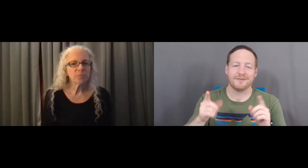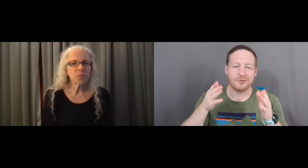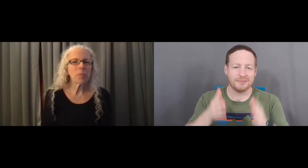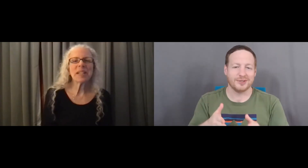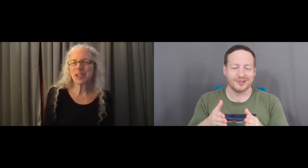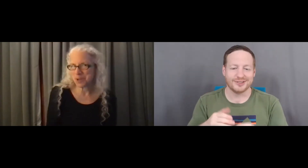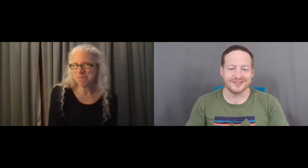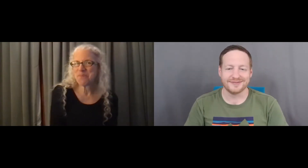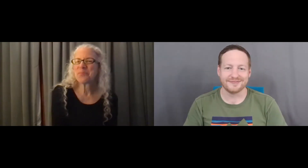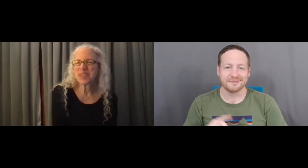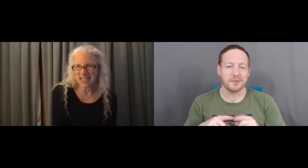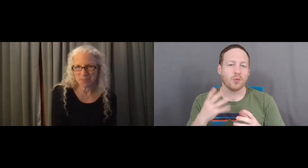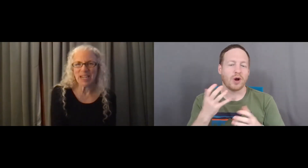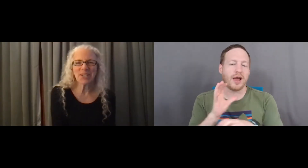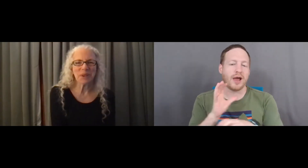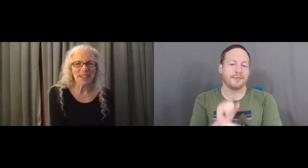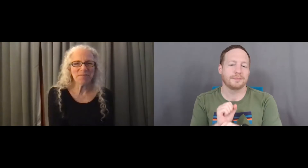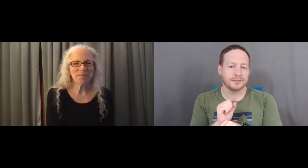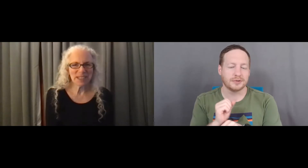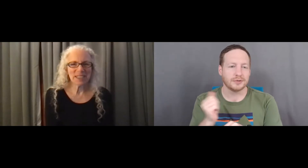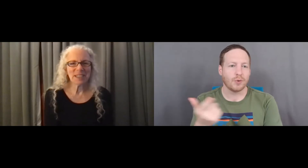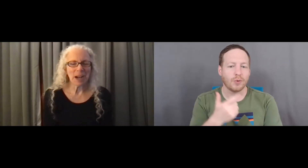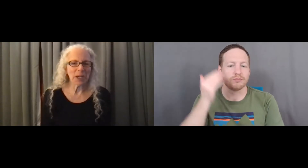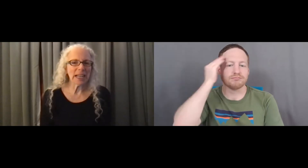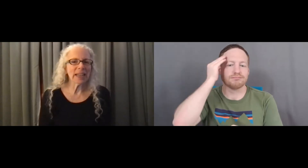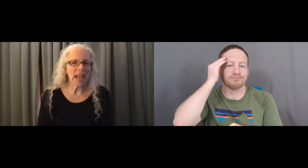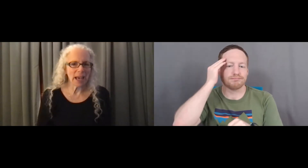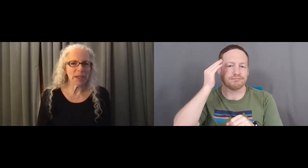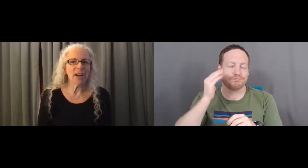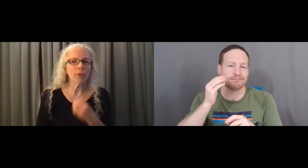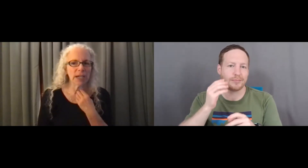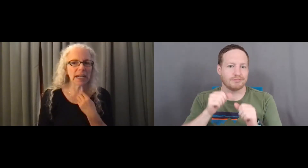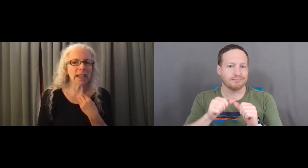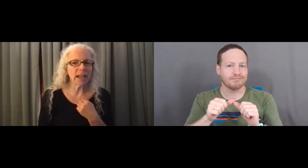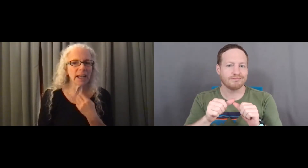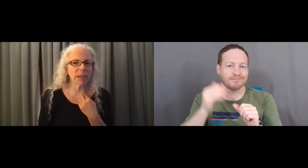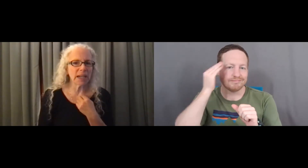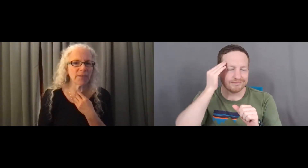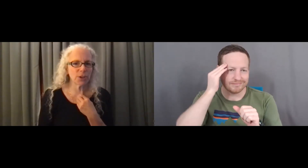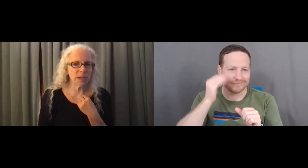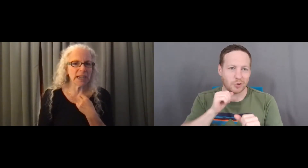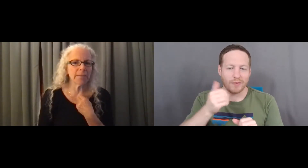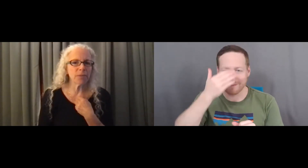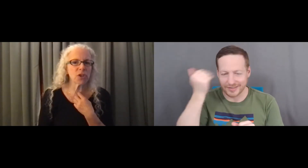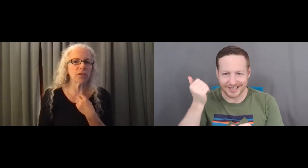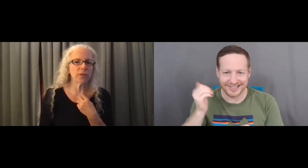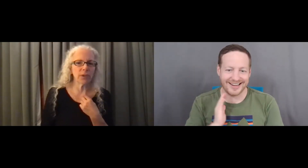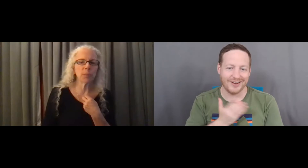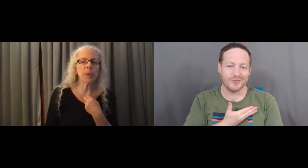We'll pick someone next meeting as well. I want to get in the habit of reading it at the beginning of each meeting, so people